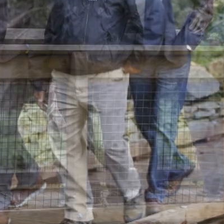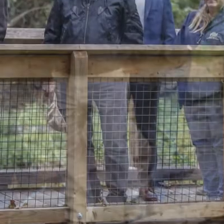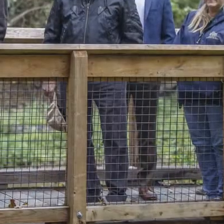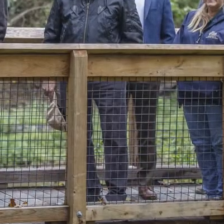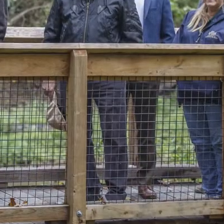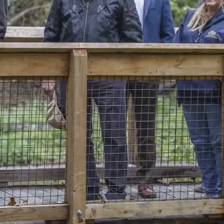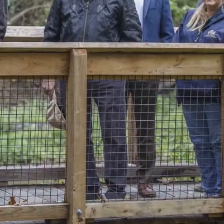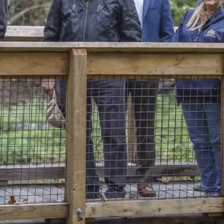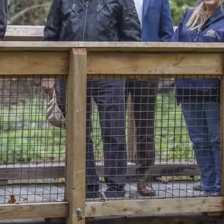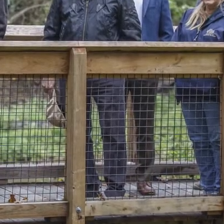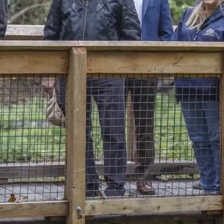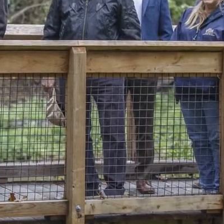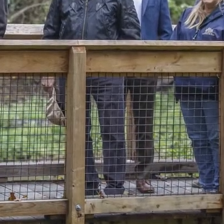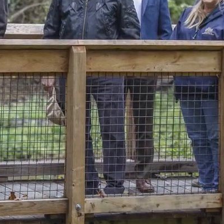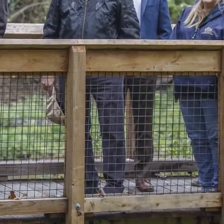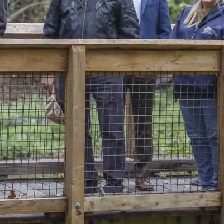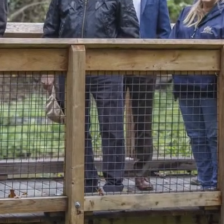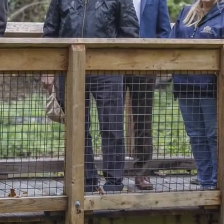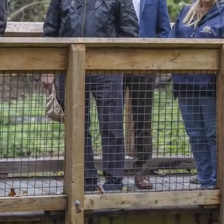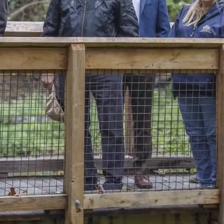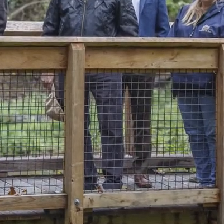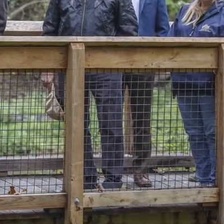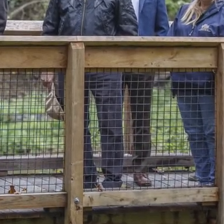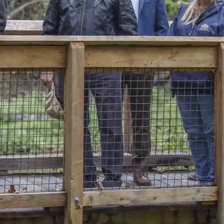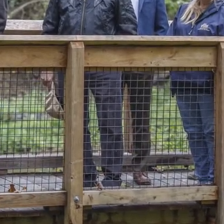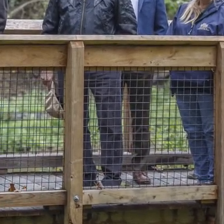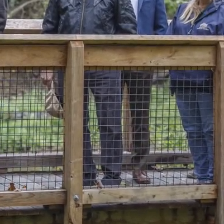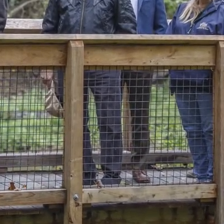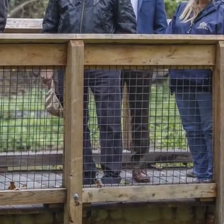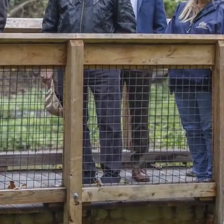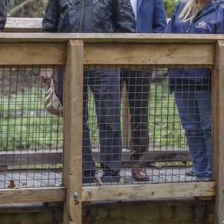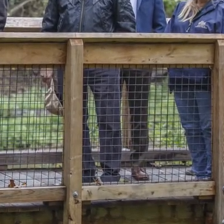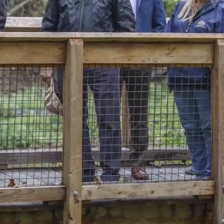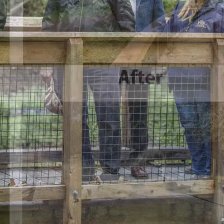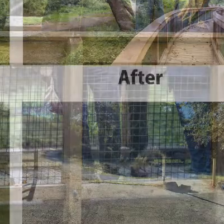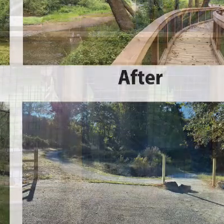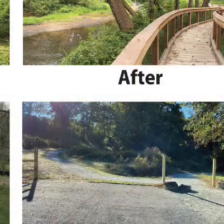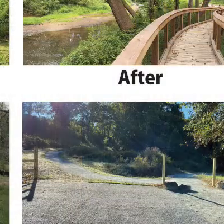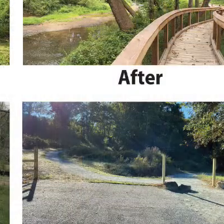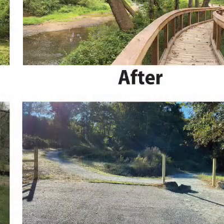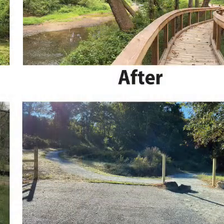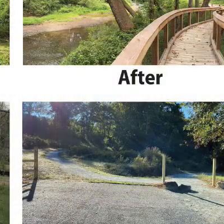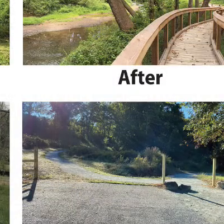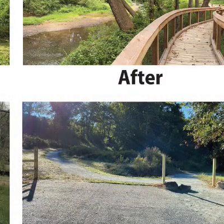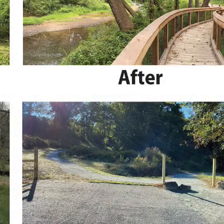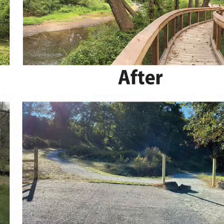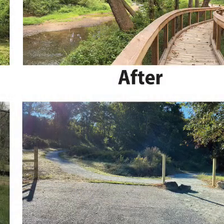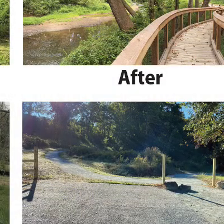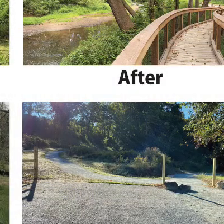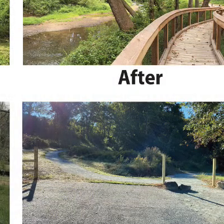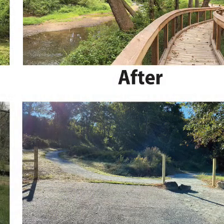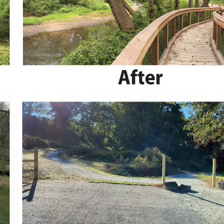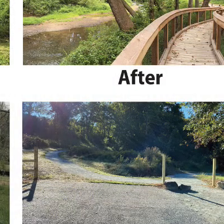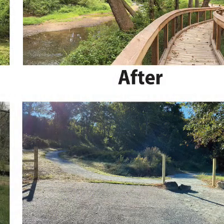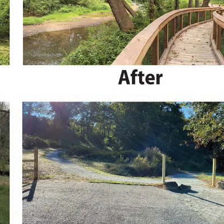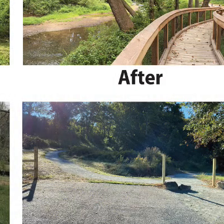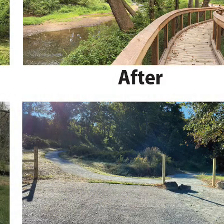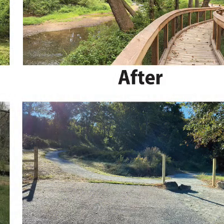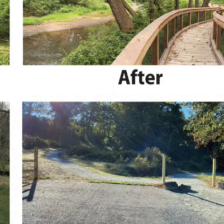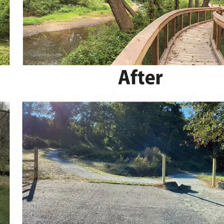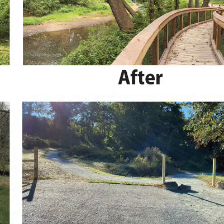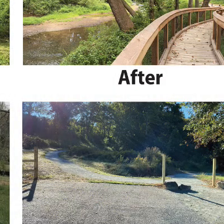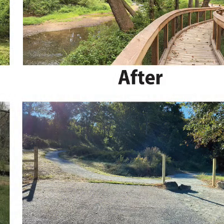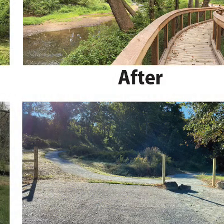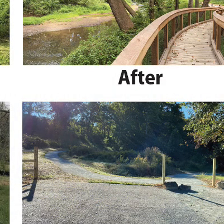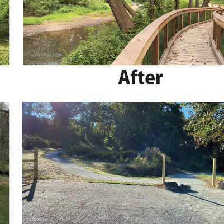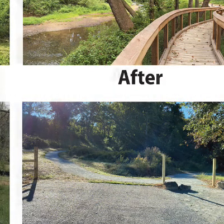route to view the Patuxent River from an observational platform, and includes a beautiful boardwalk, bridges,